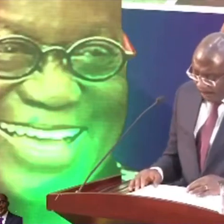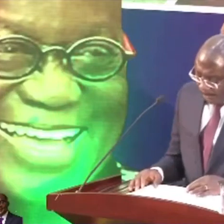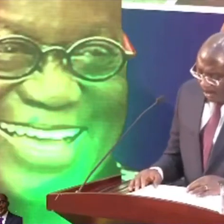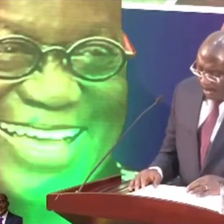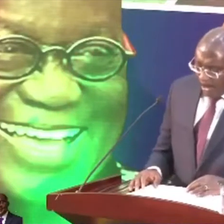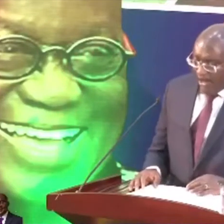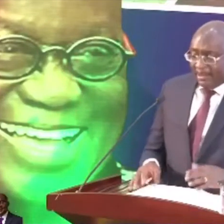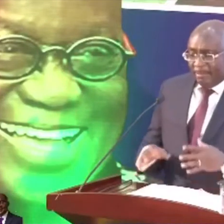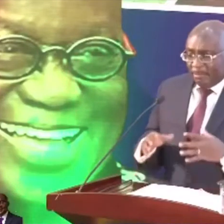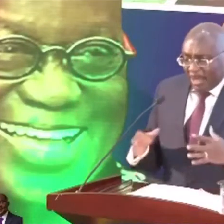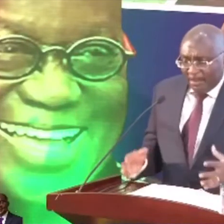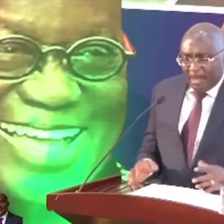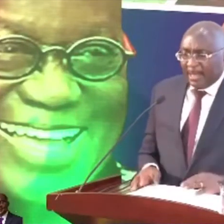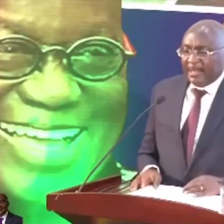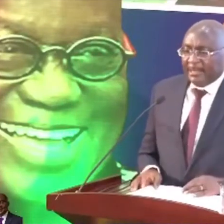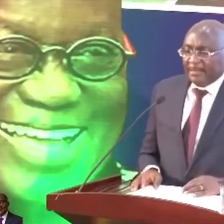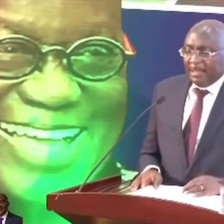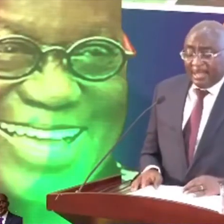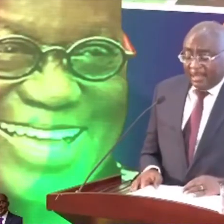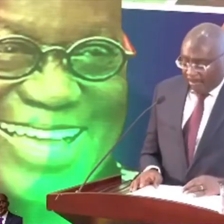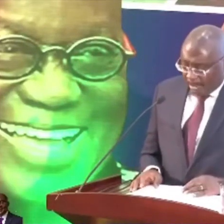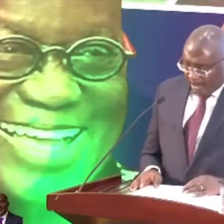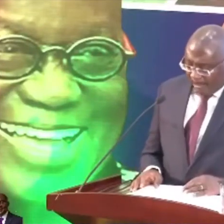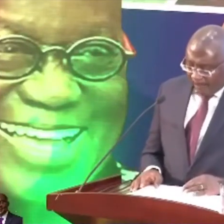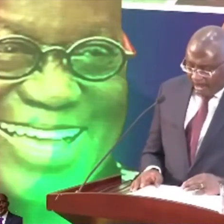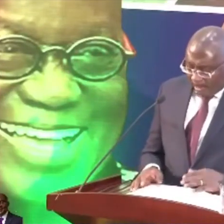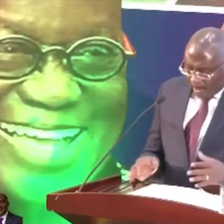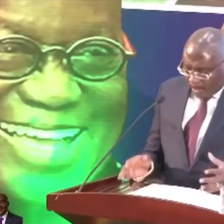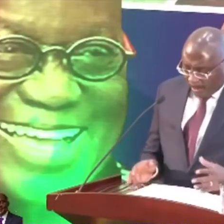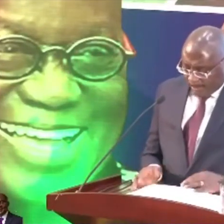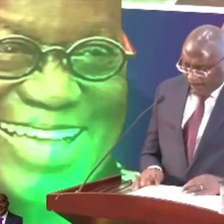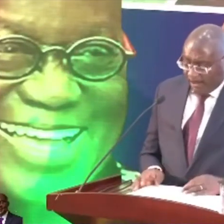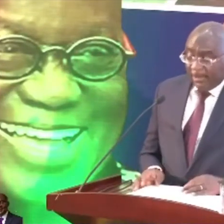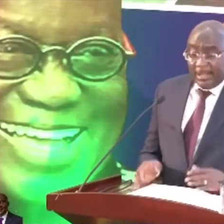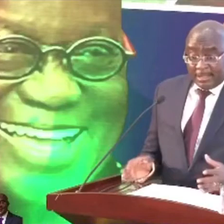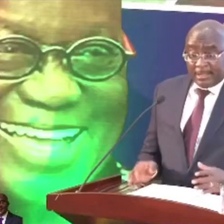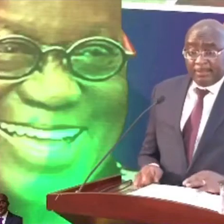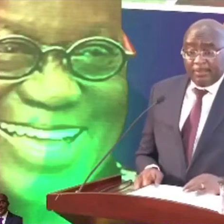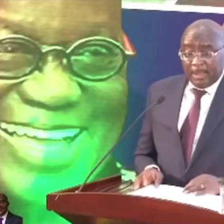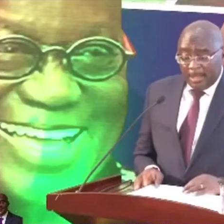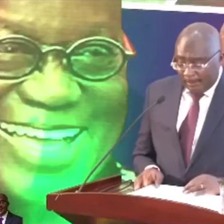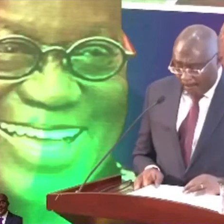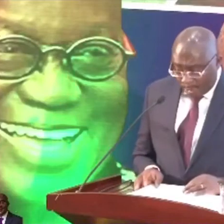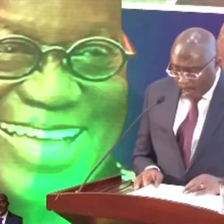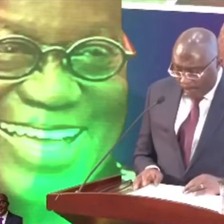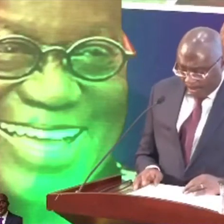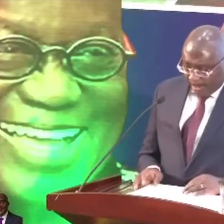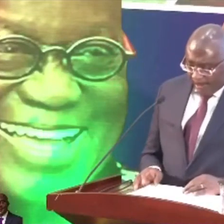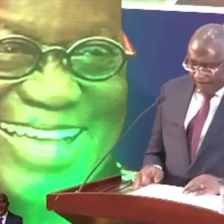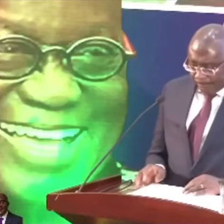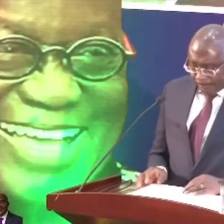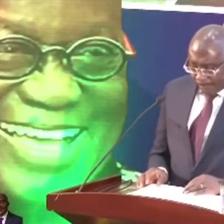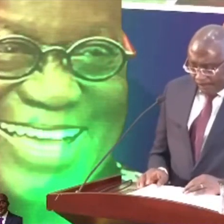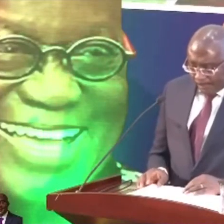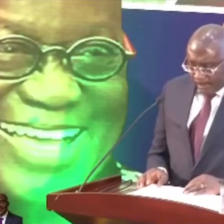on. And many governments have ignored this historically.